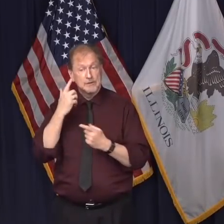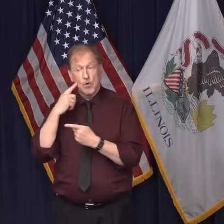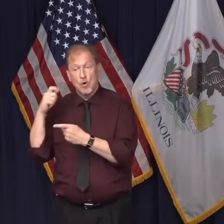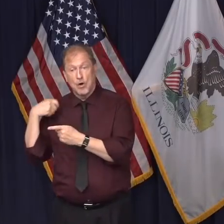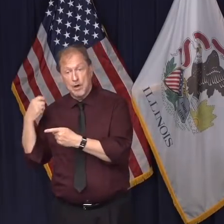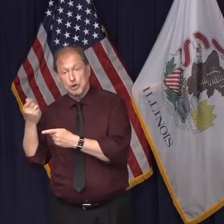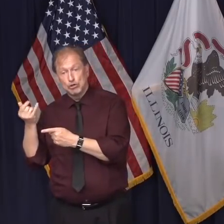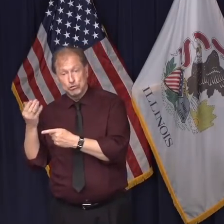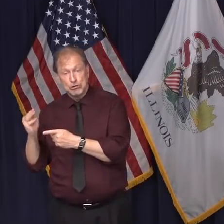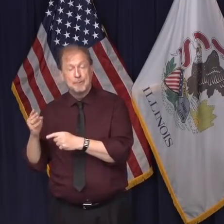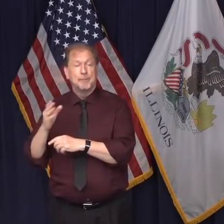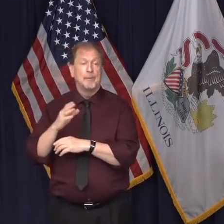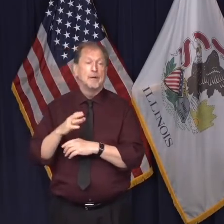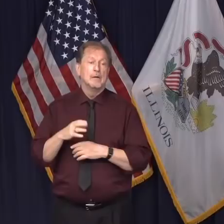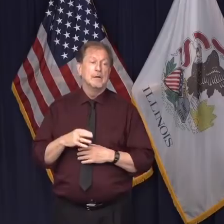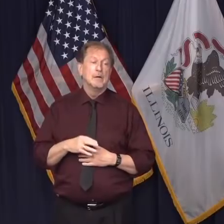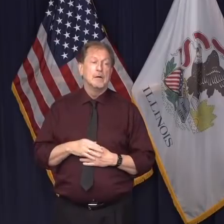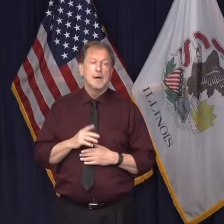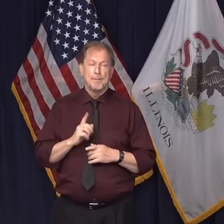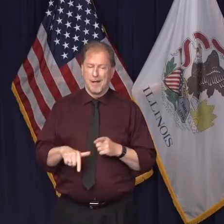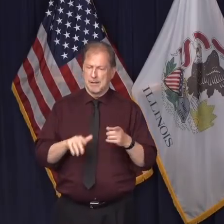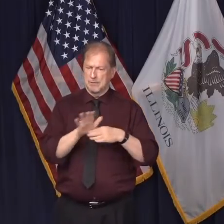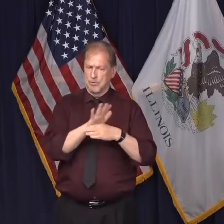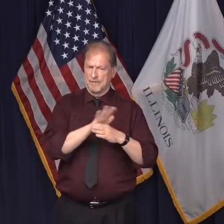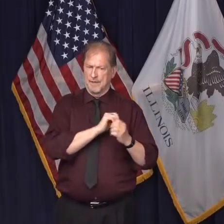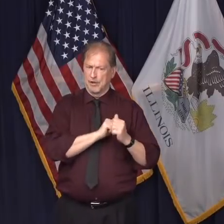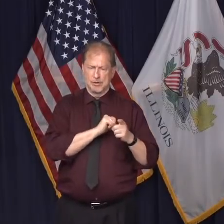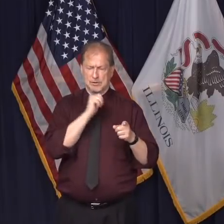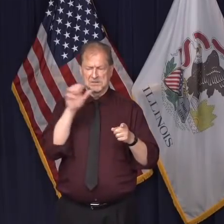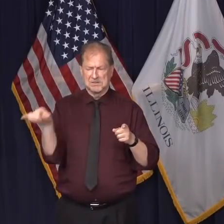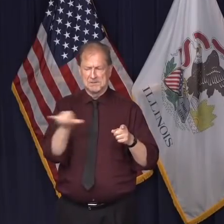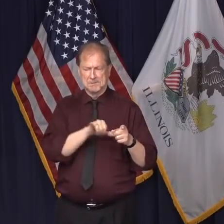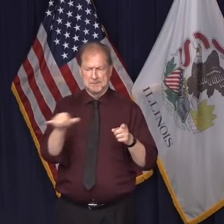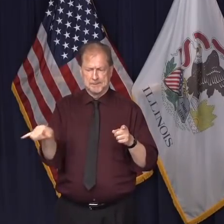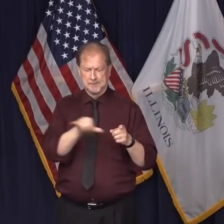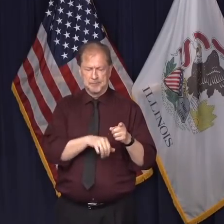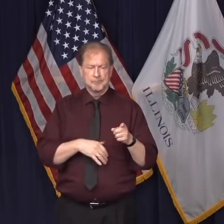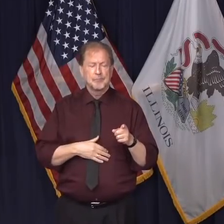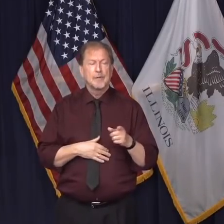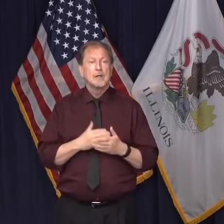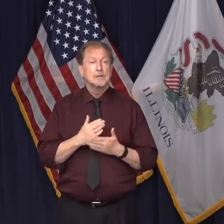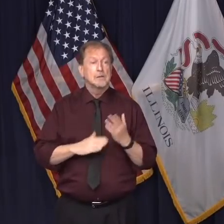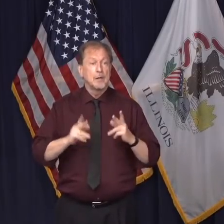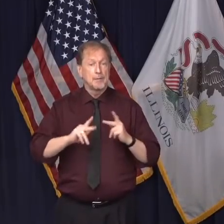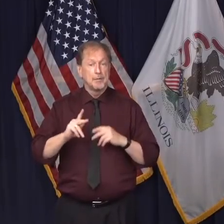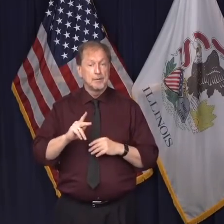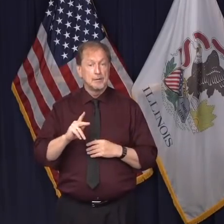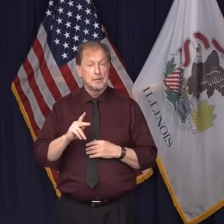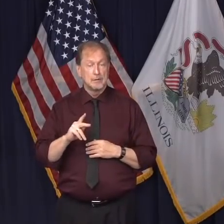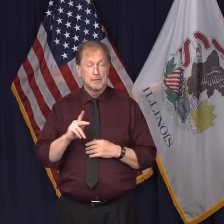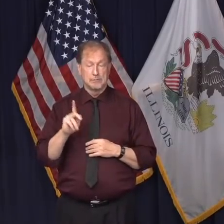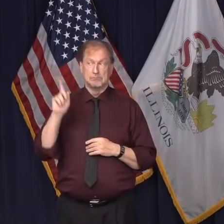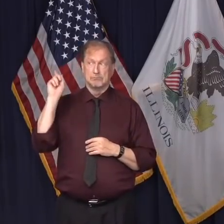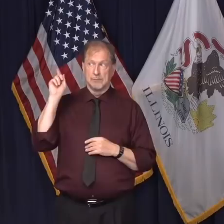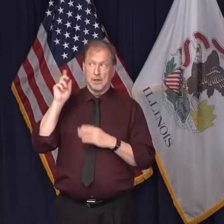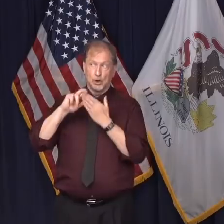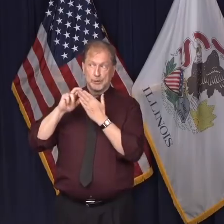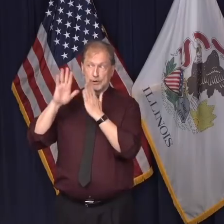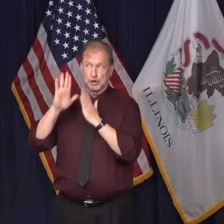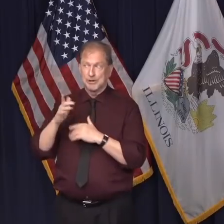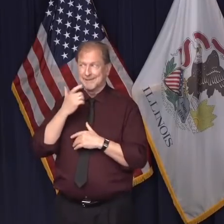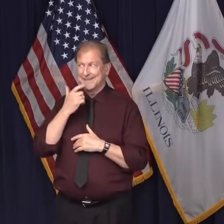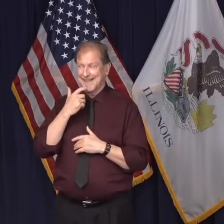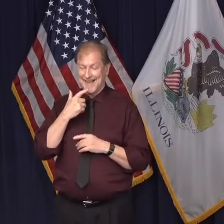centers. But theaters, I think there's a common belief that the experts seem to tell us anyway that it would